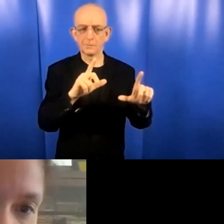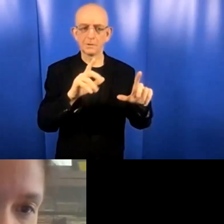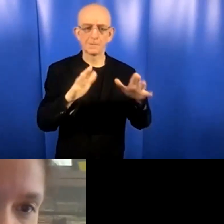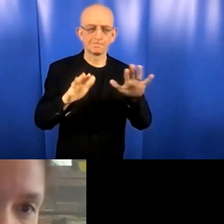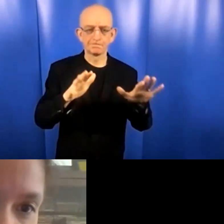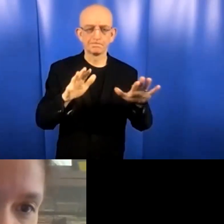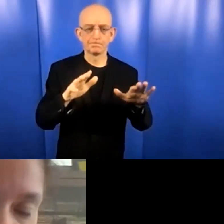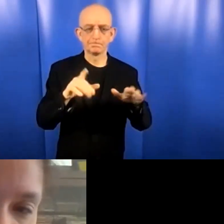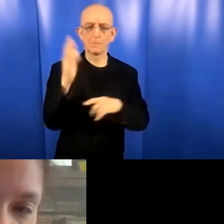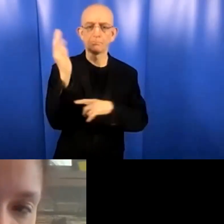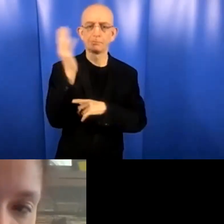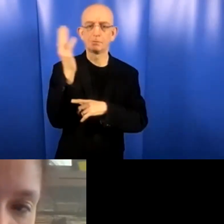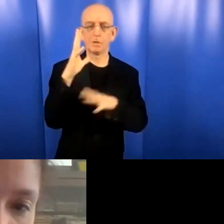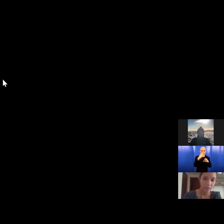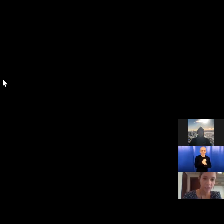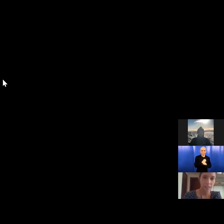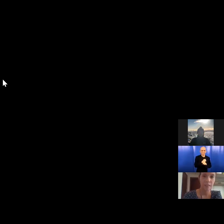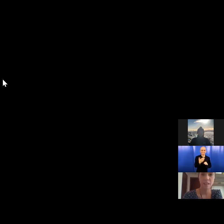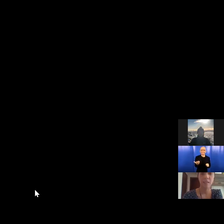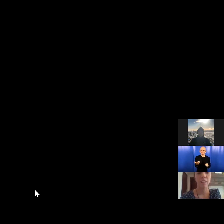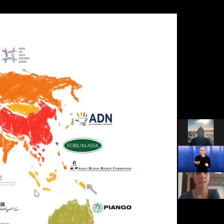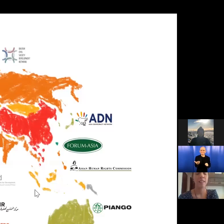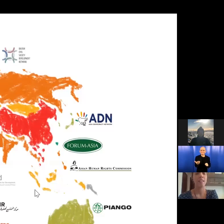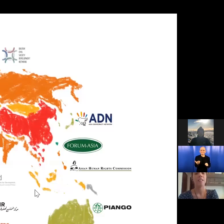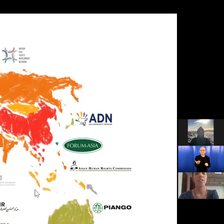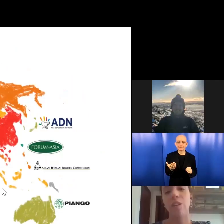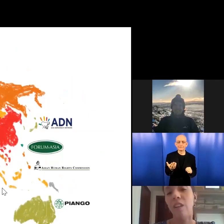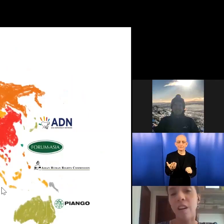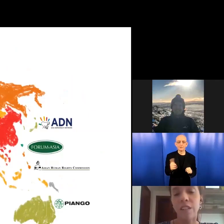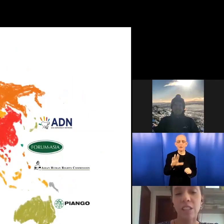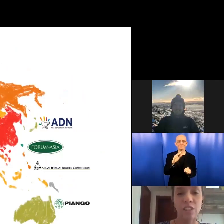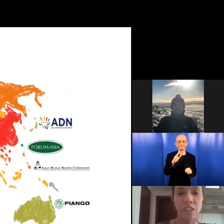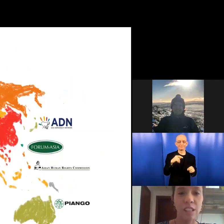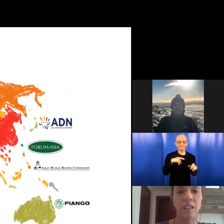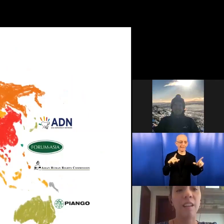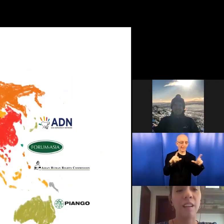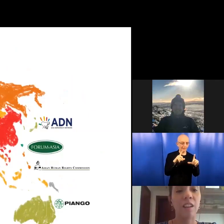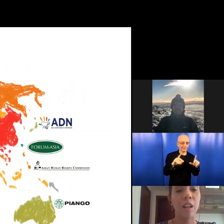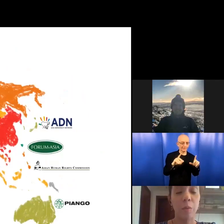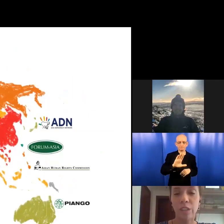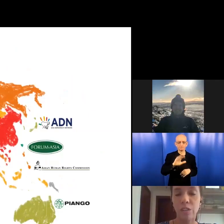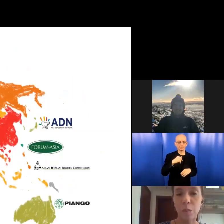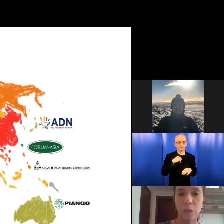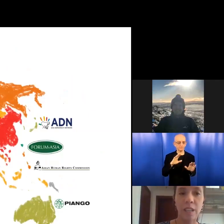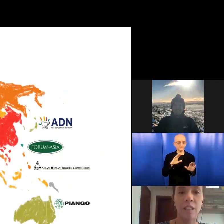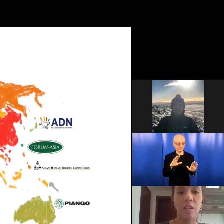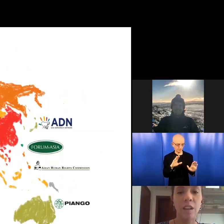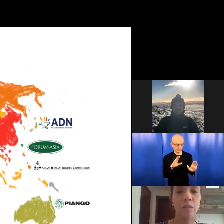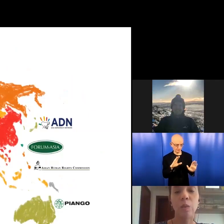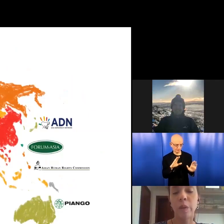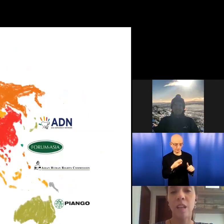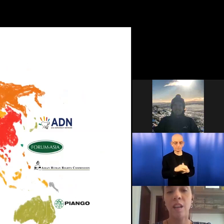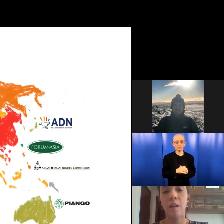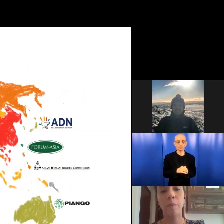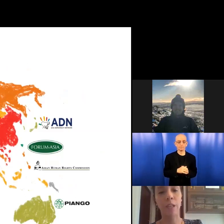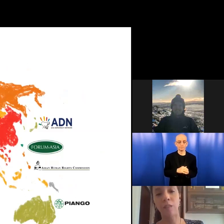share. Yeah, that's okay. All right. Okay. So our research is a collaboration between